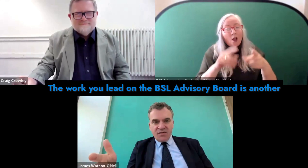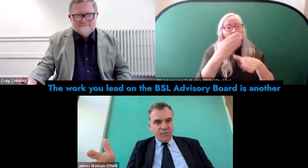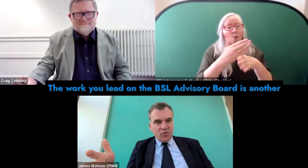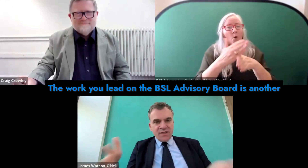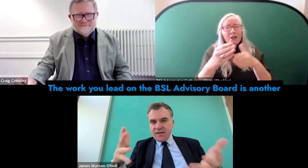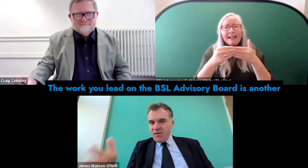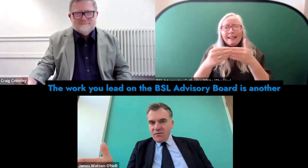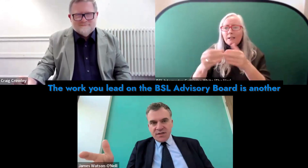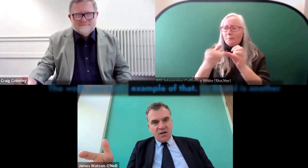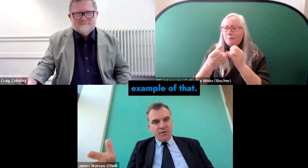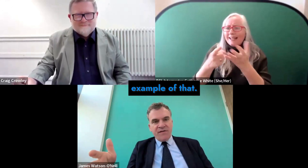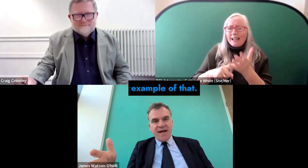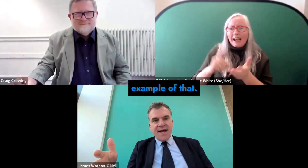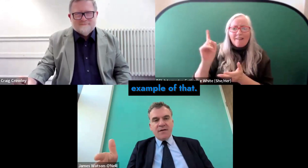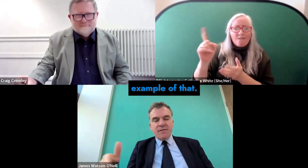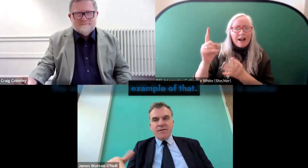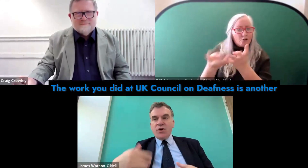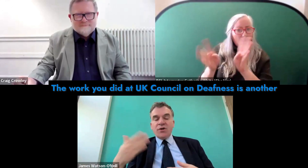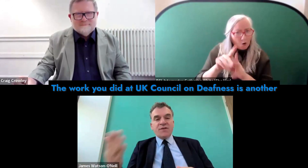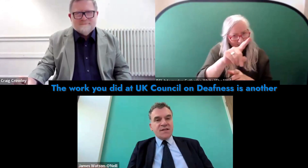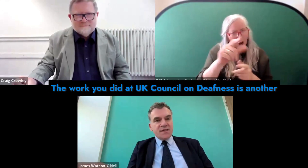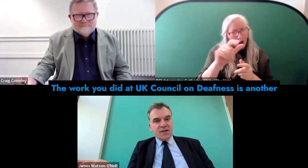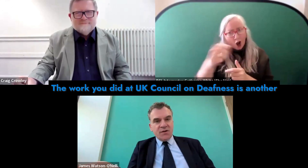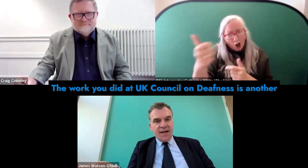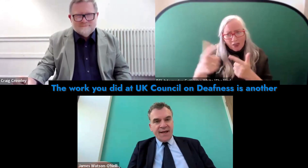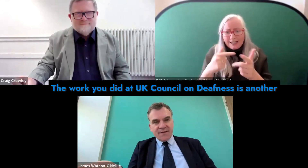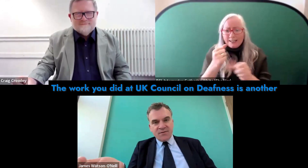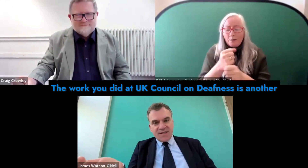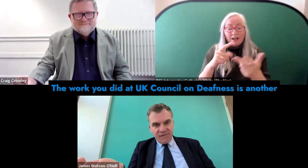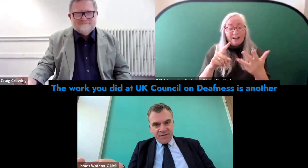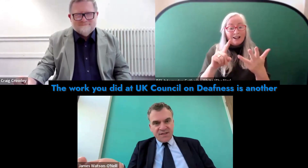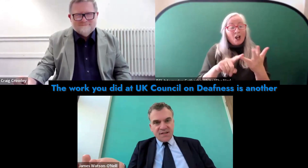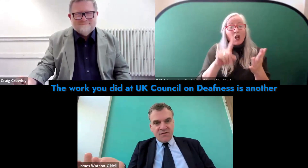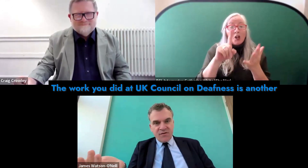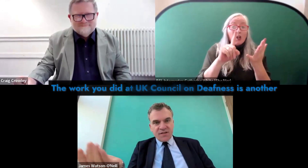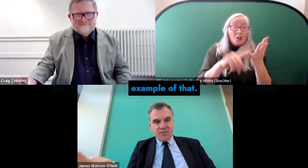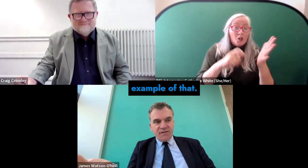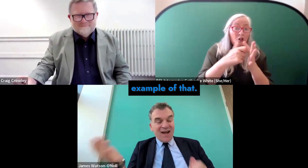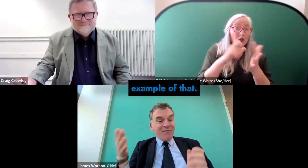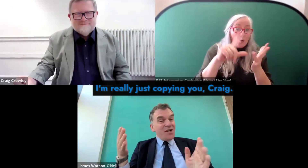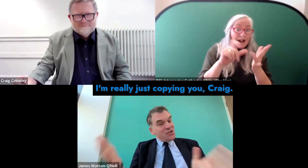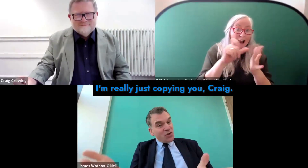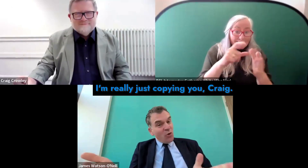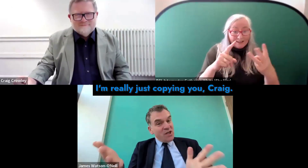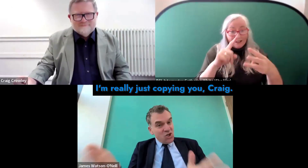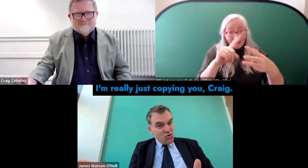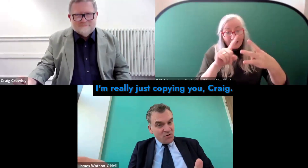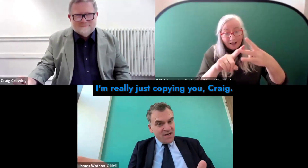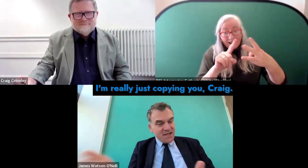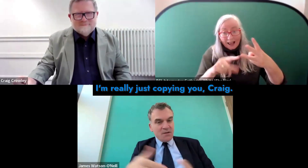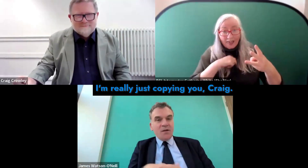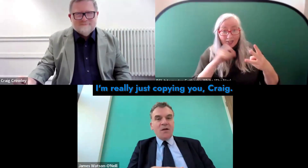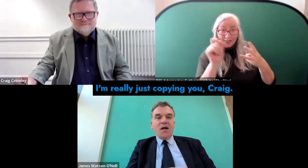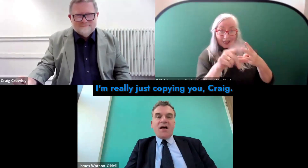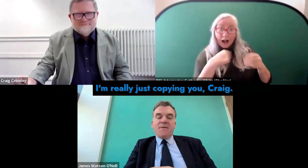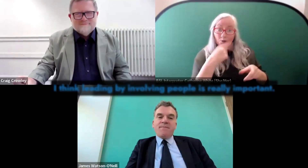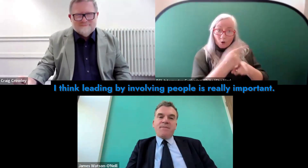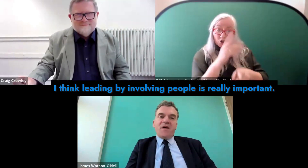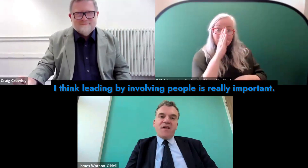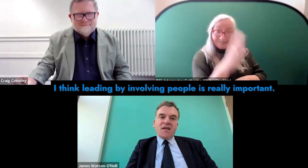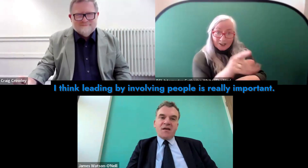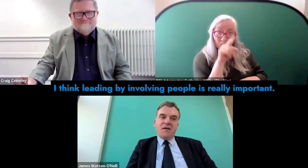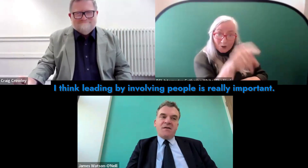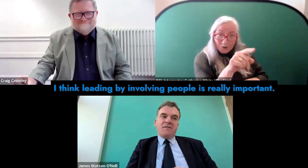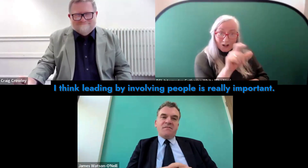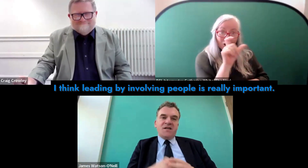BSL Advisory Board is another example of that. The work you did at UK Council on Deafness is another example of that. I'm really just copying you, Craig.